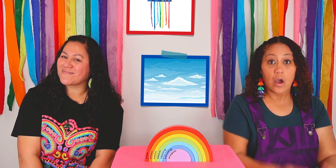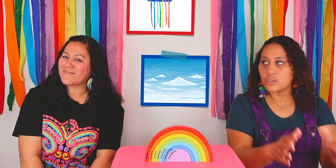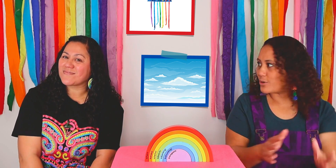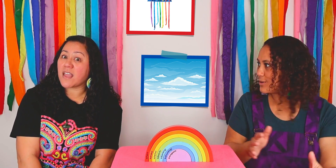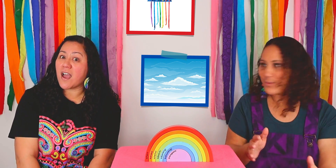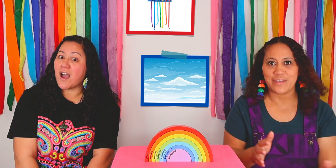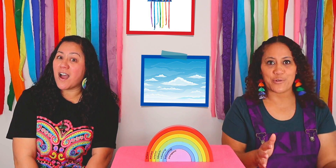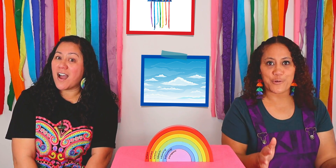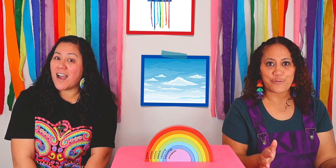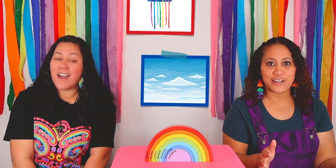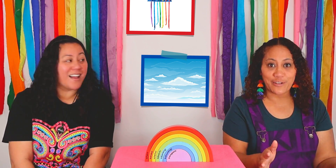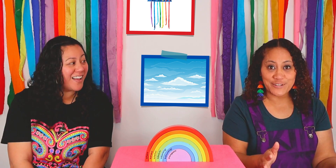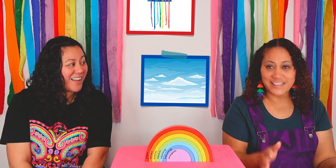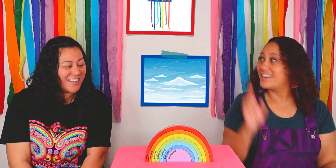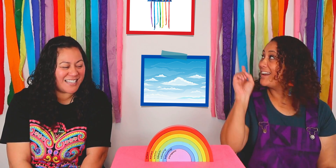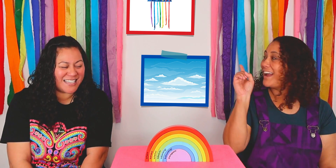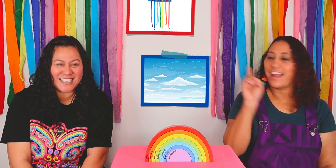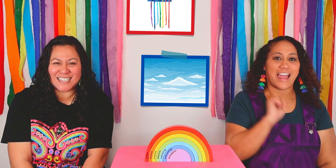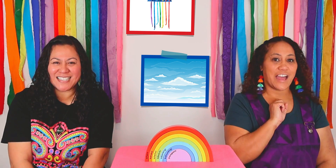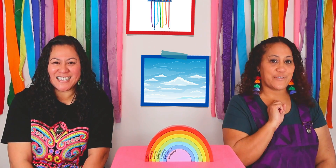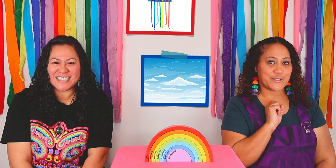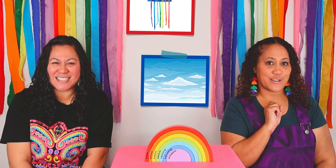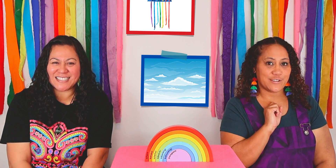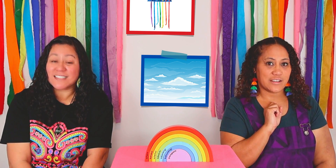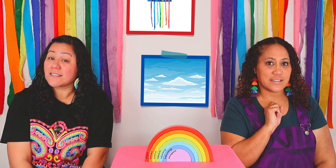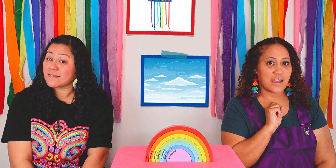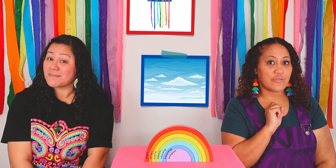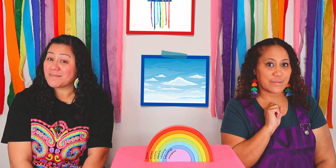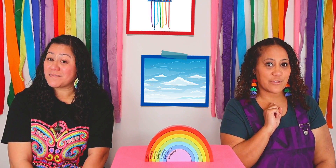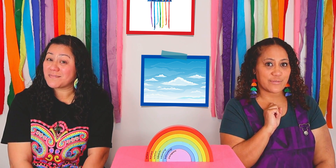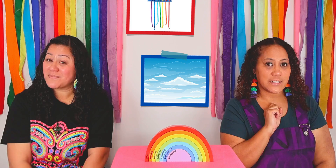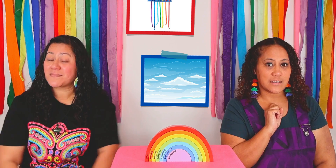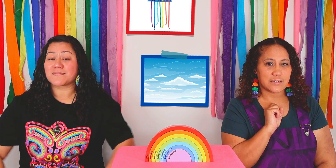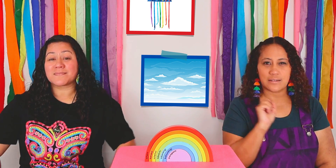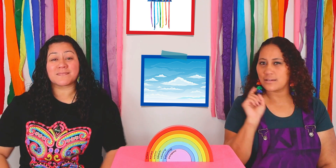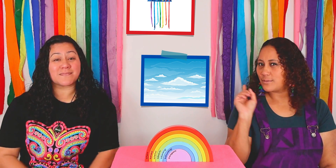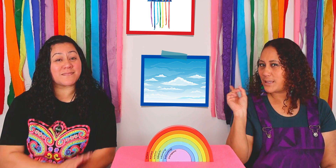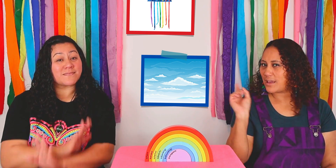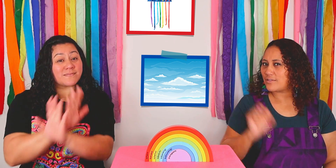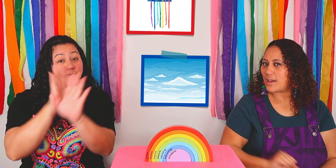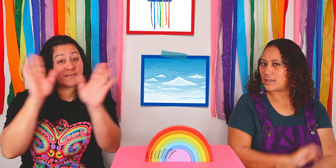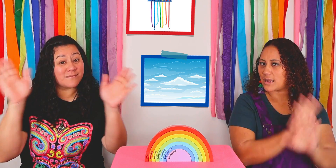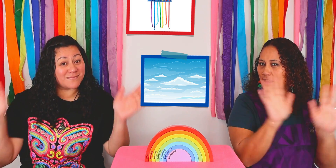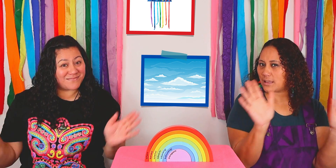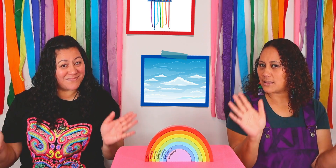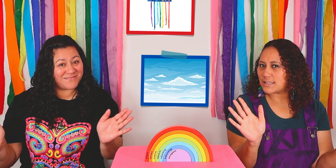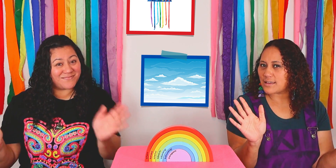Do you know what? We have all 3 clues. Our first clue is our rainbow ribbon. We have rangi, the